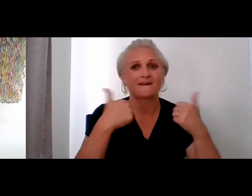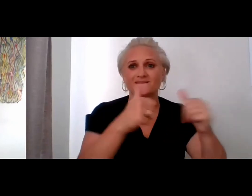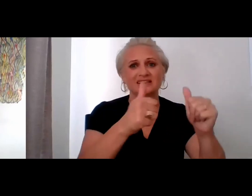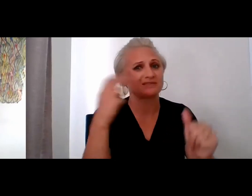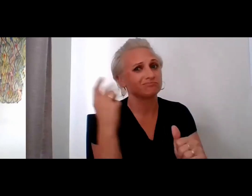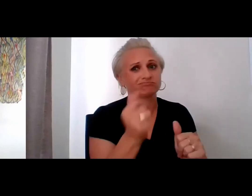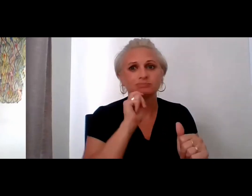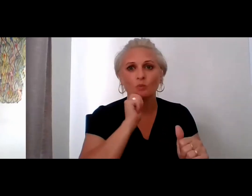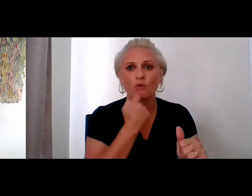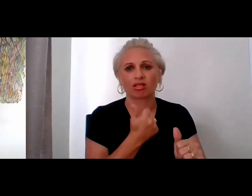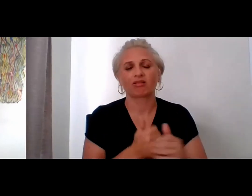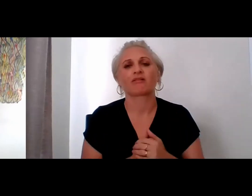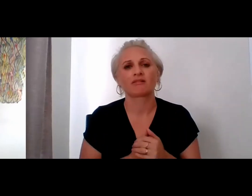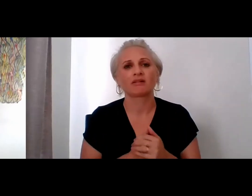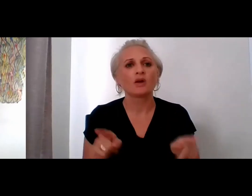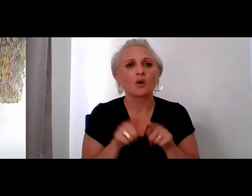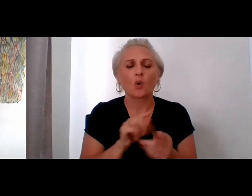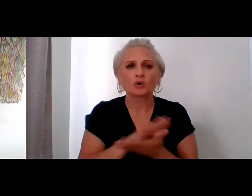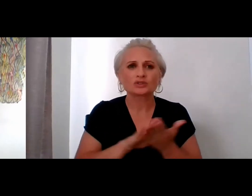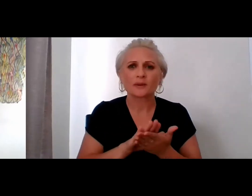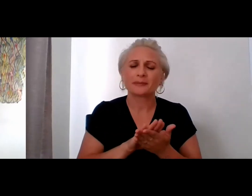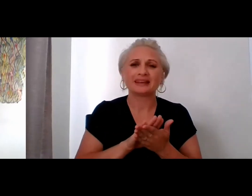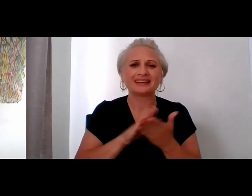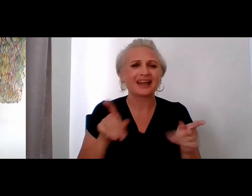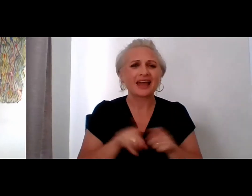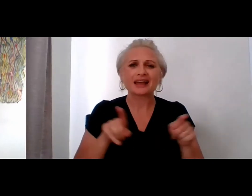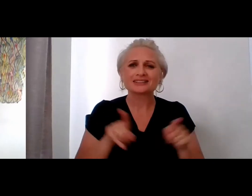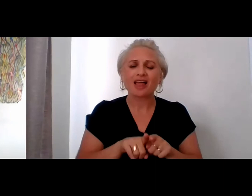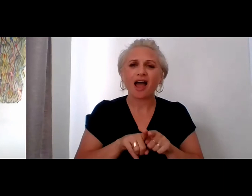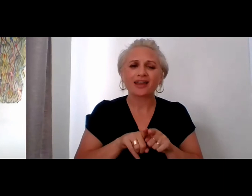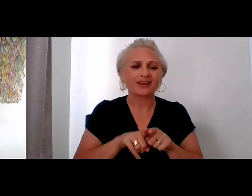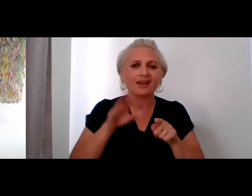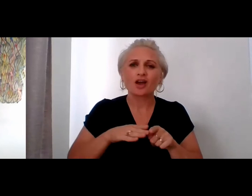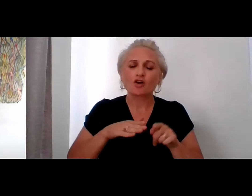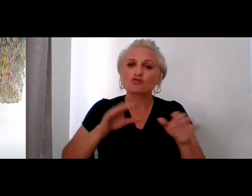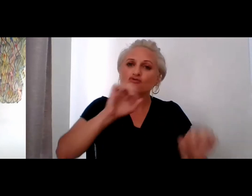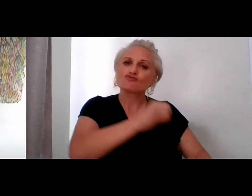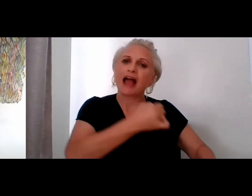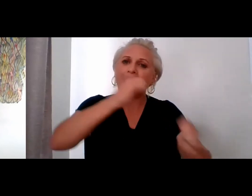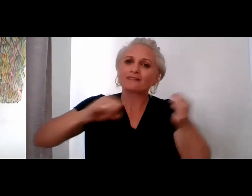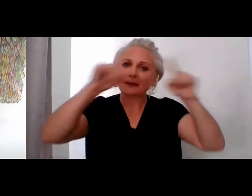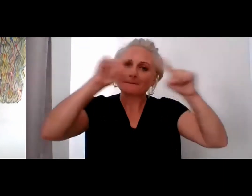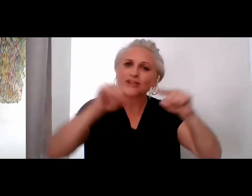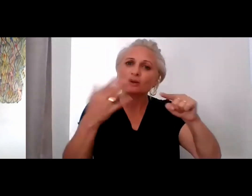effectively and will help you pull your raft up onto the opposite shore.